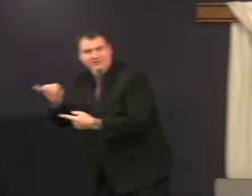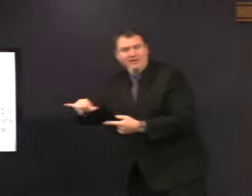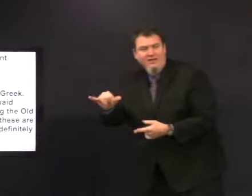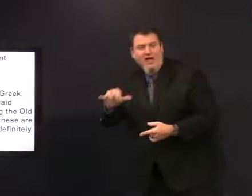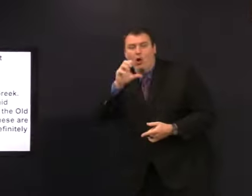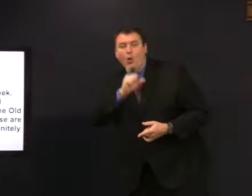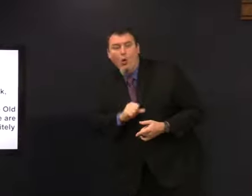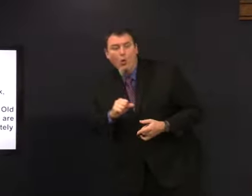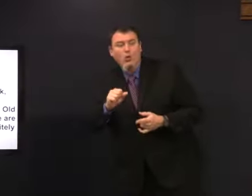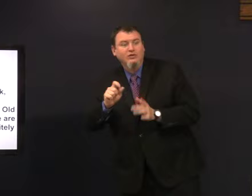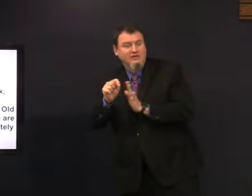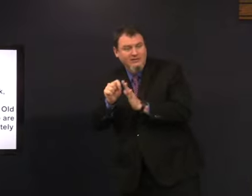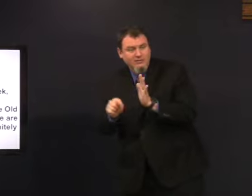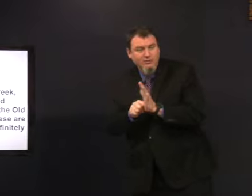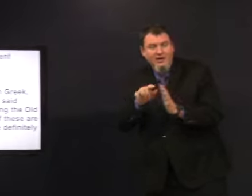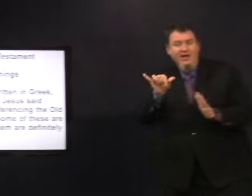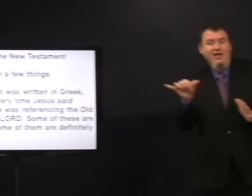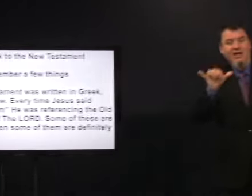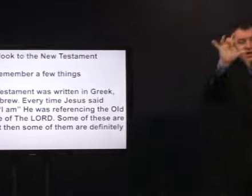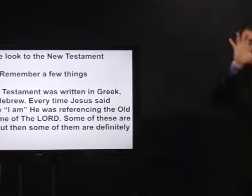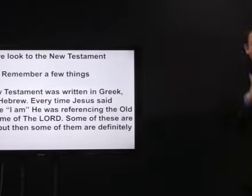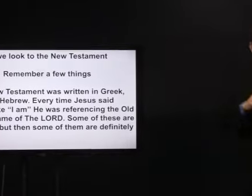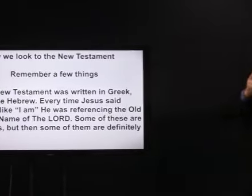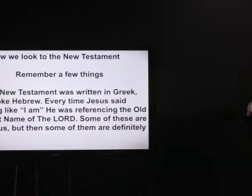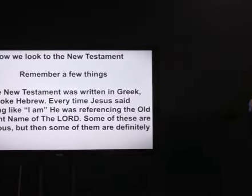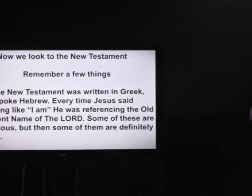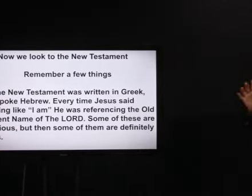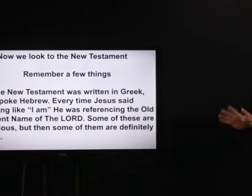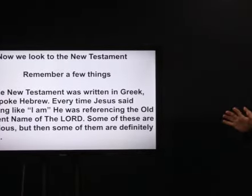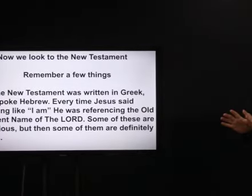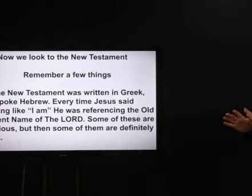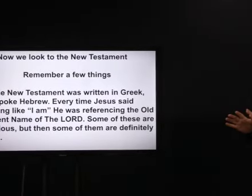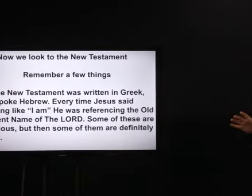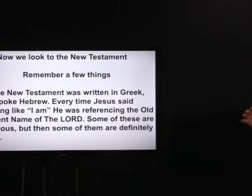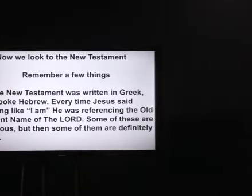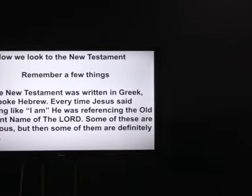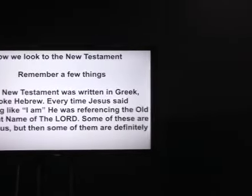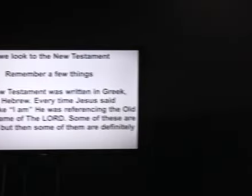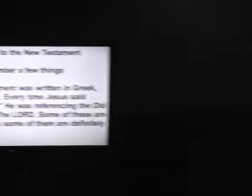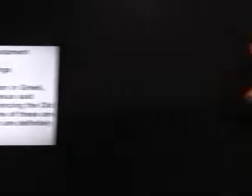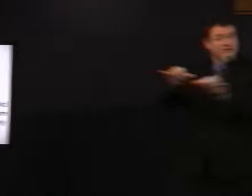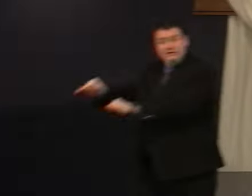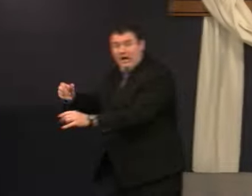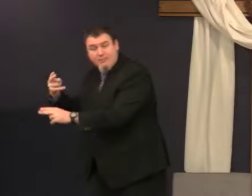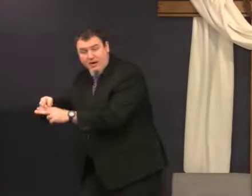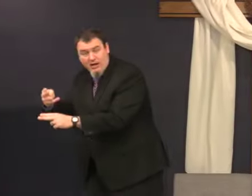it references something in the Old Testament, a name of Yahweh.